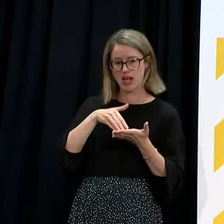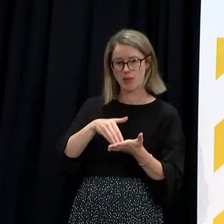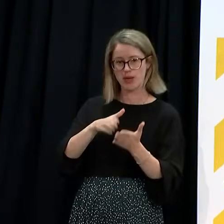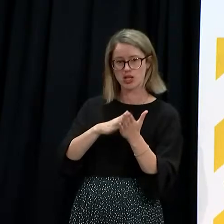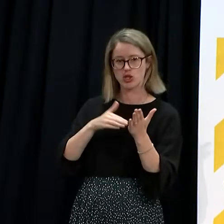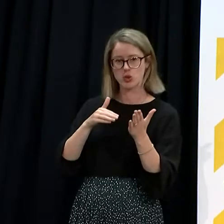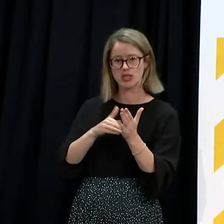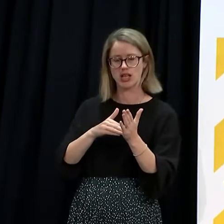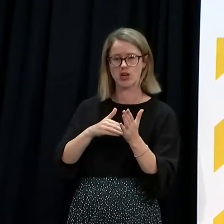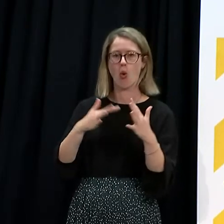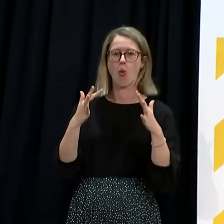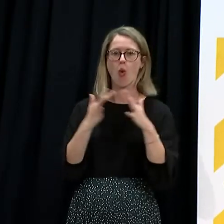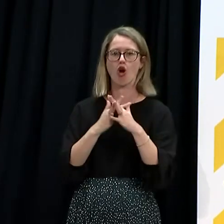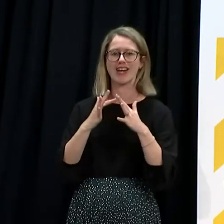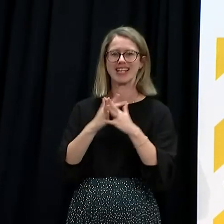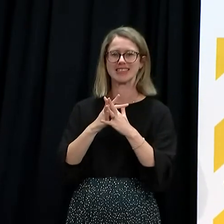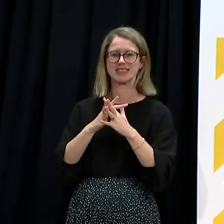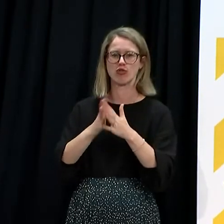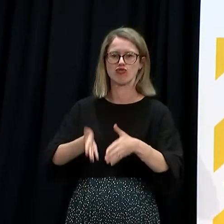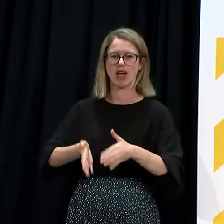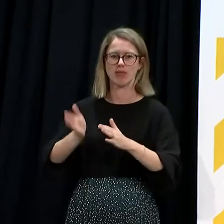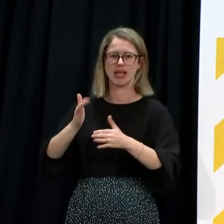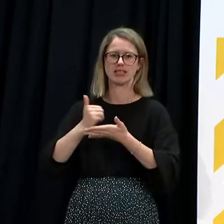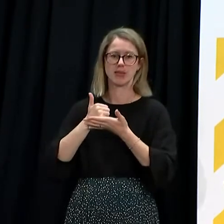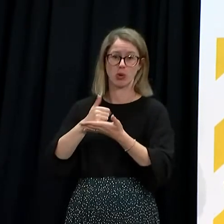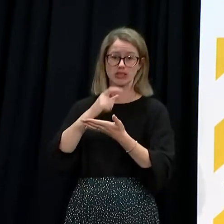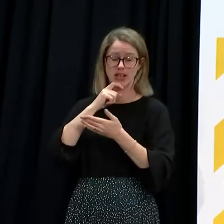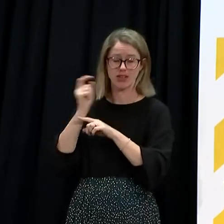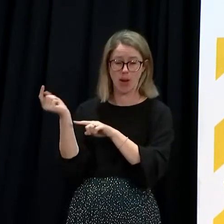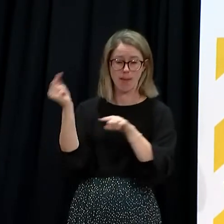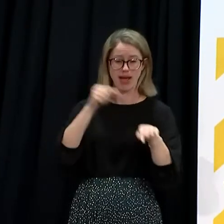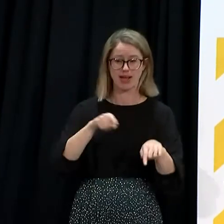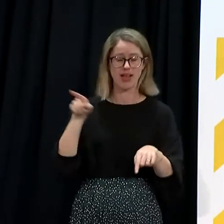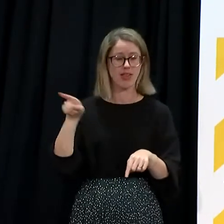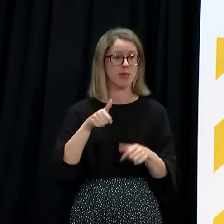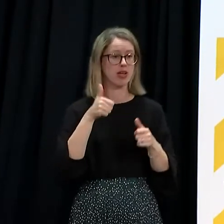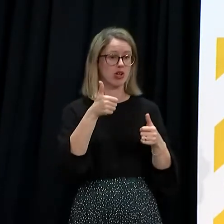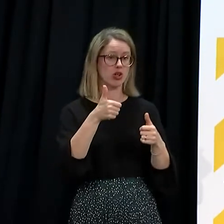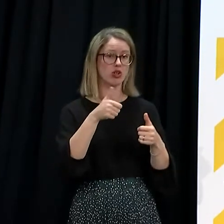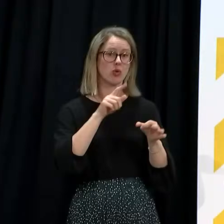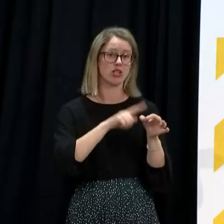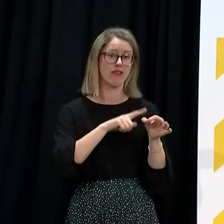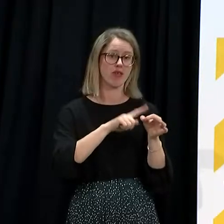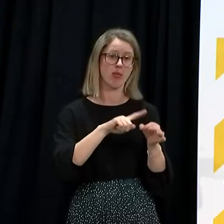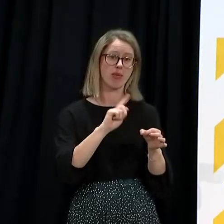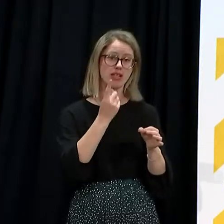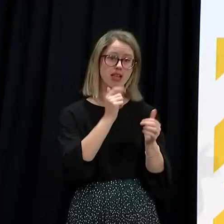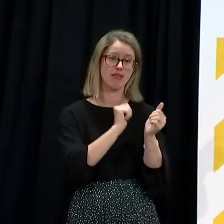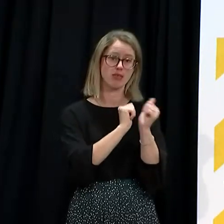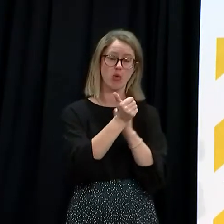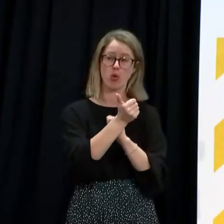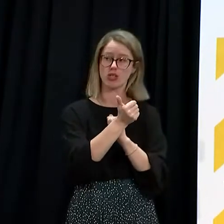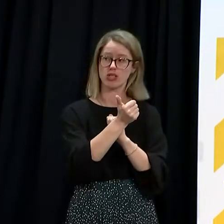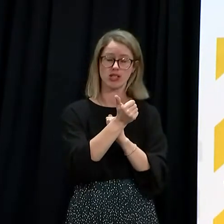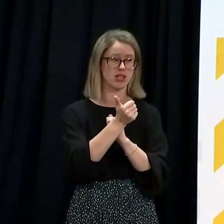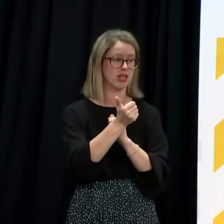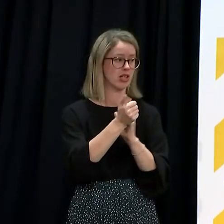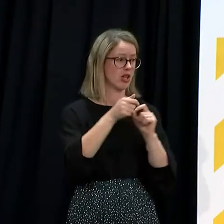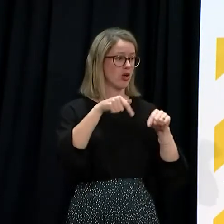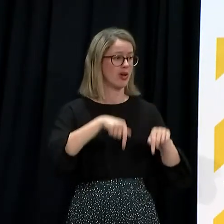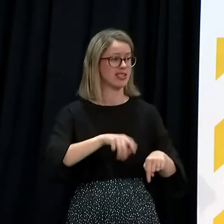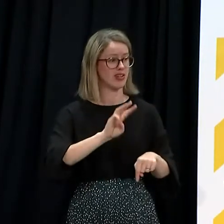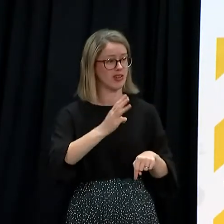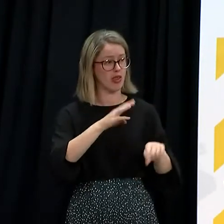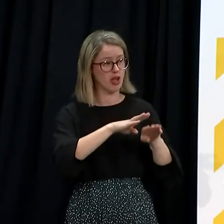Zealand Warriors support staff get home? That would be a very good question for our Minister for Sport and Recreation, who's sitting in the